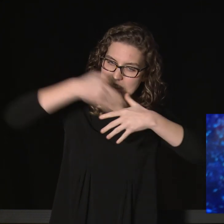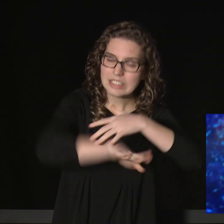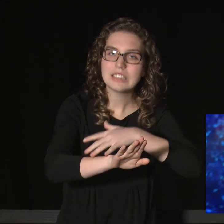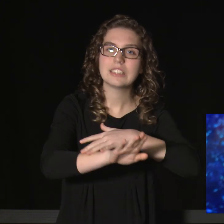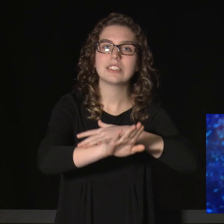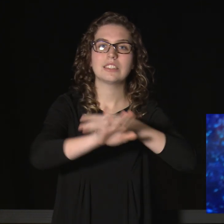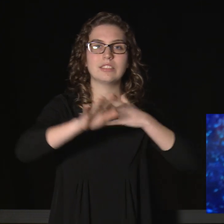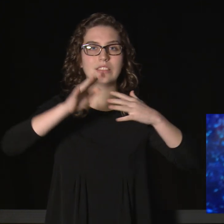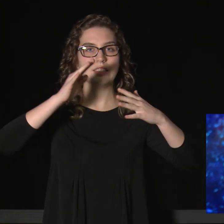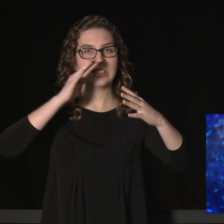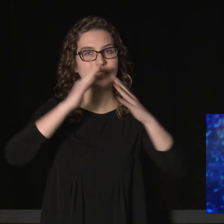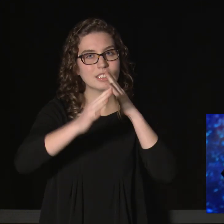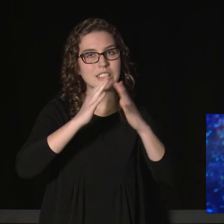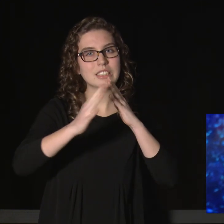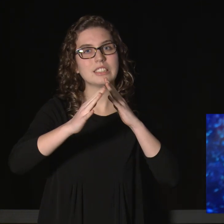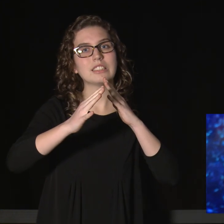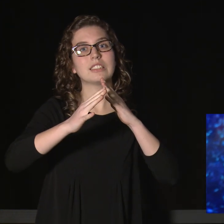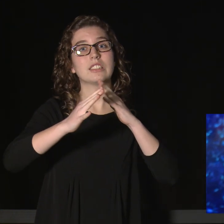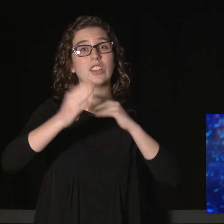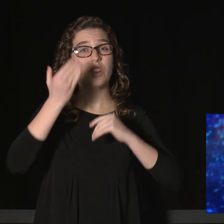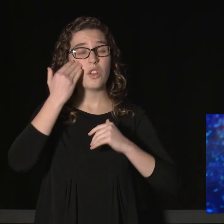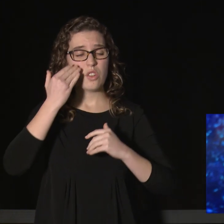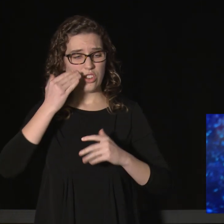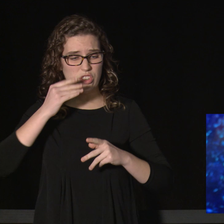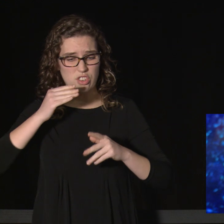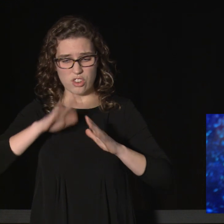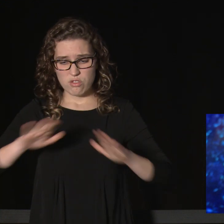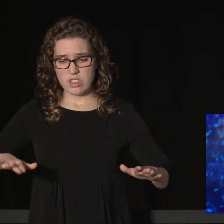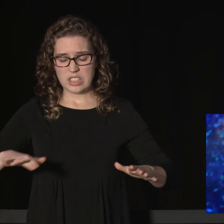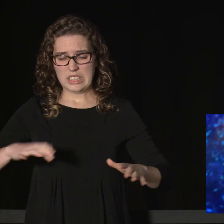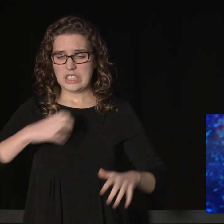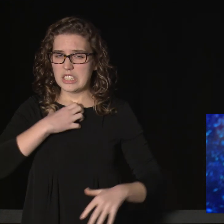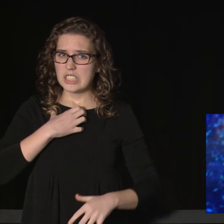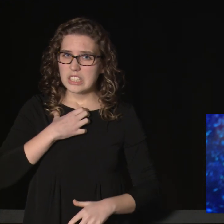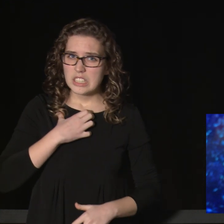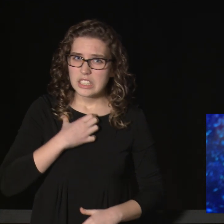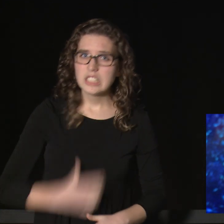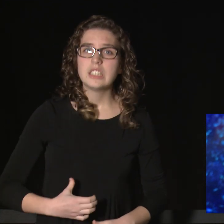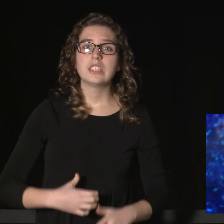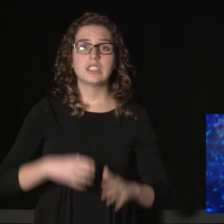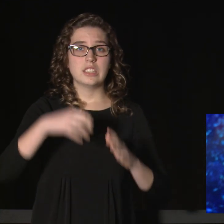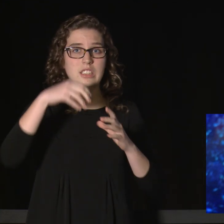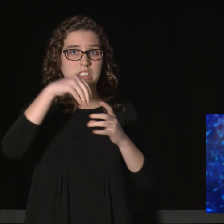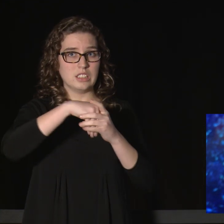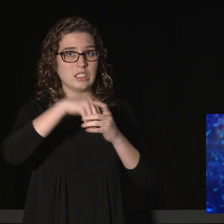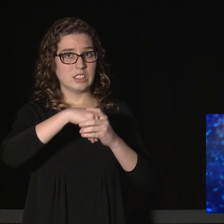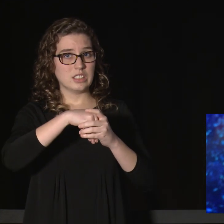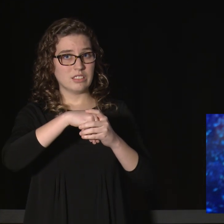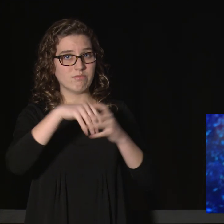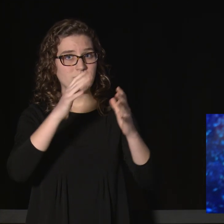you know that there are children starving in the inner cities?